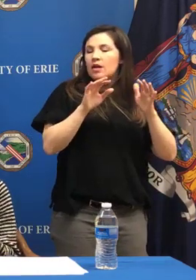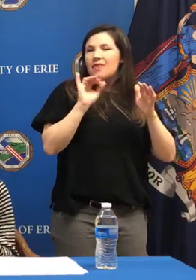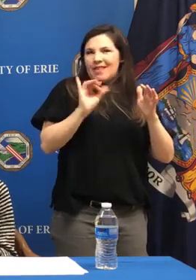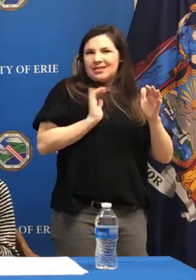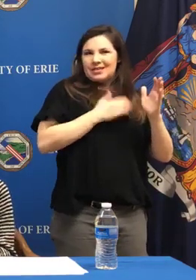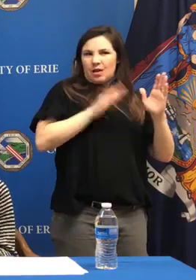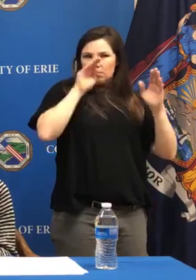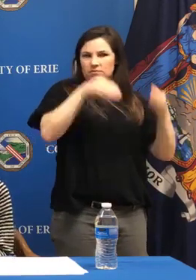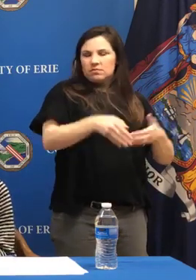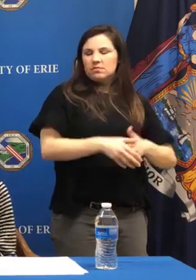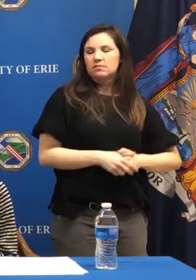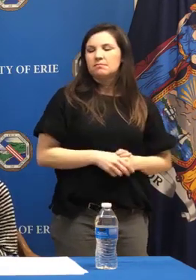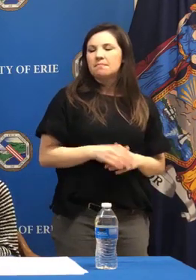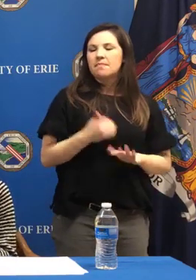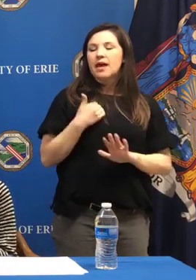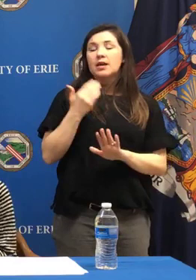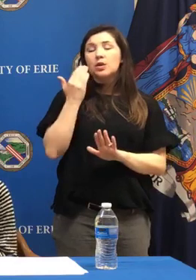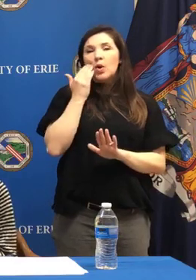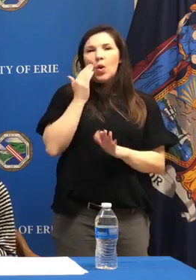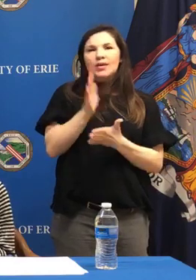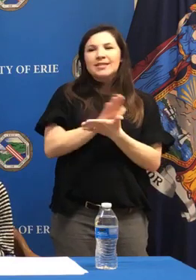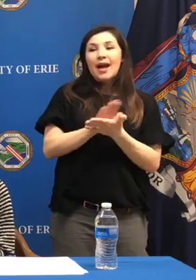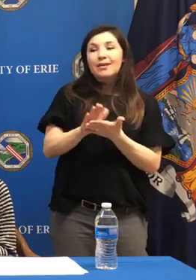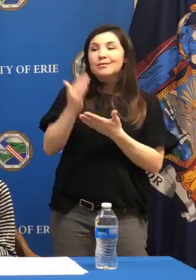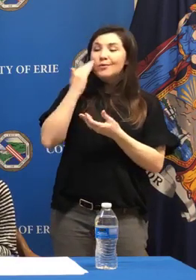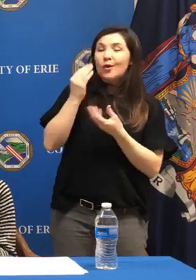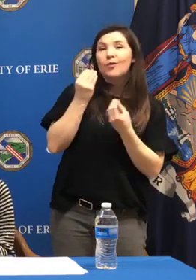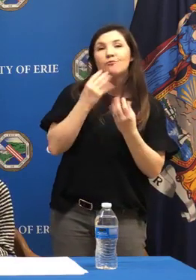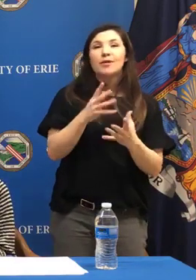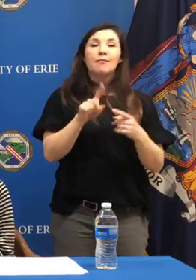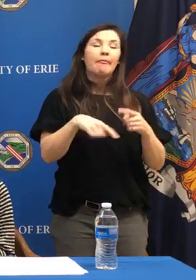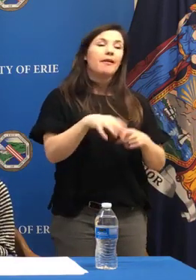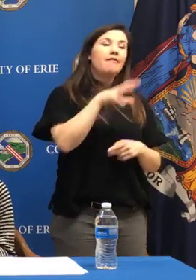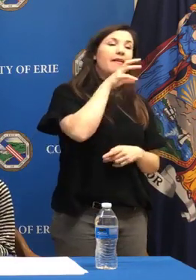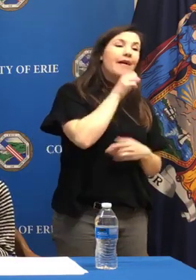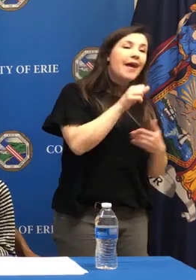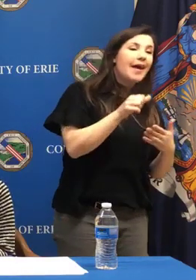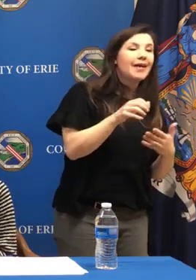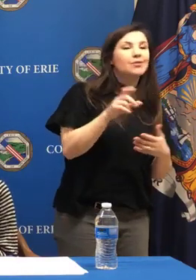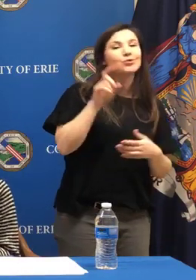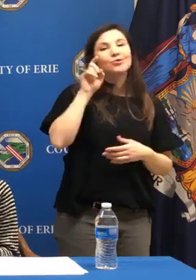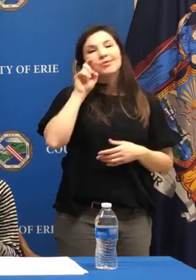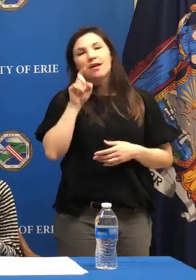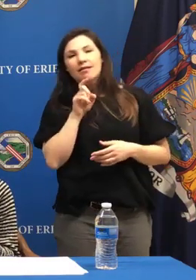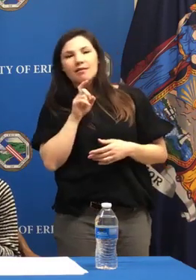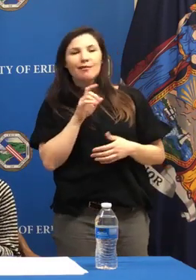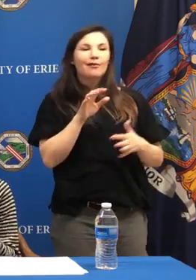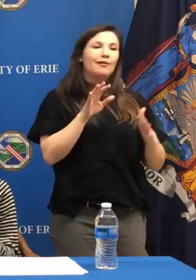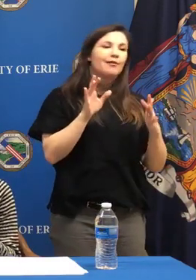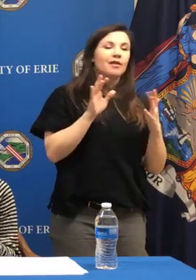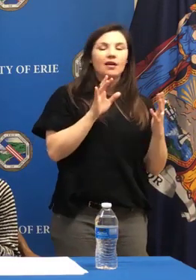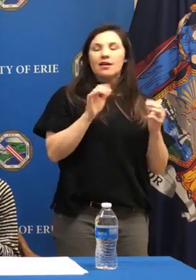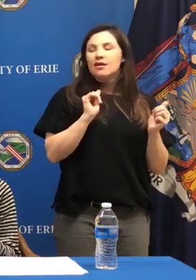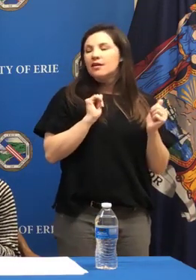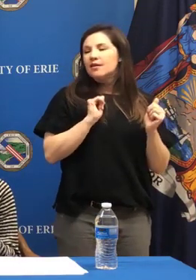it's nice to know information about age and gender, and